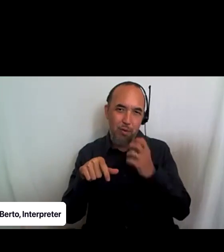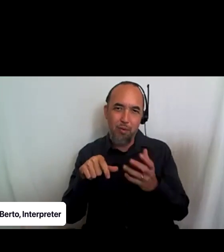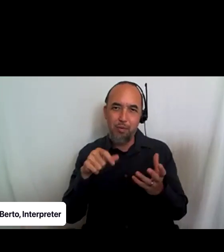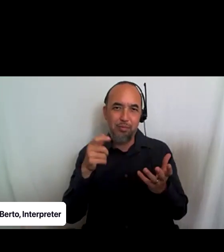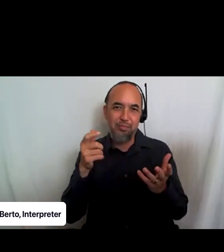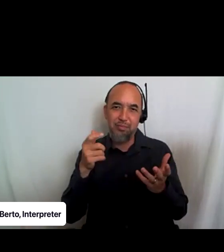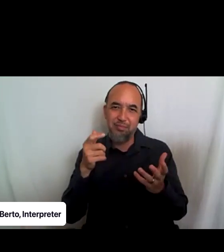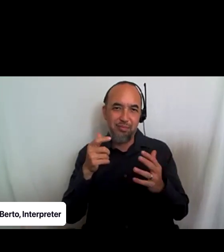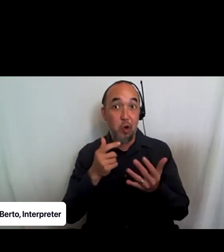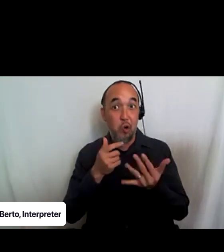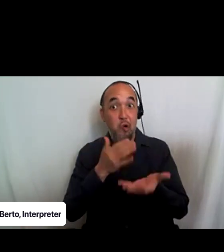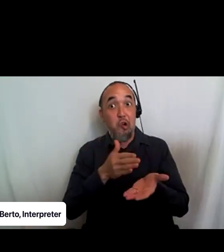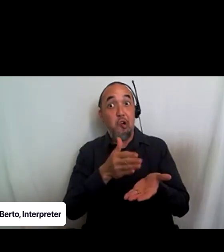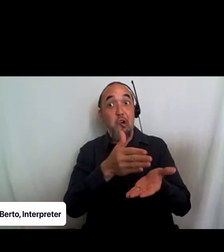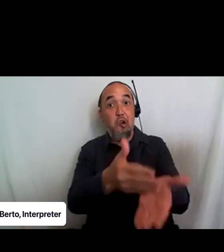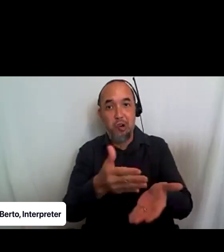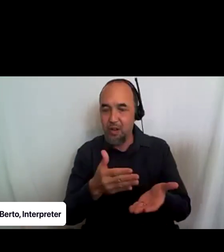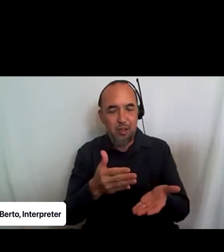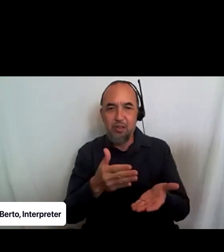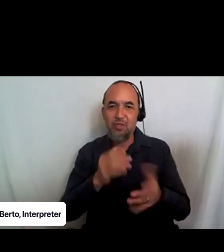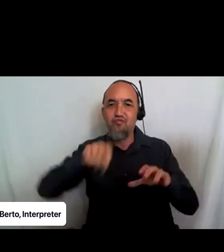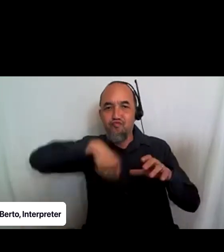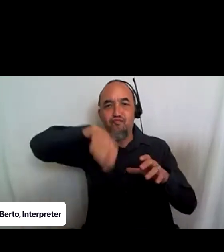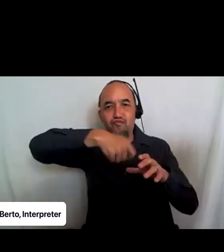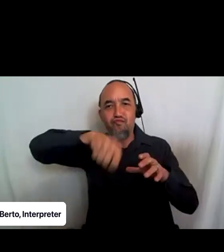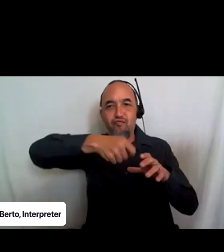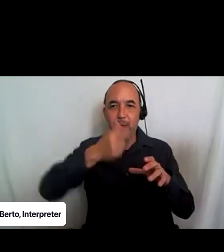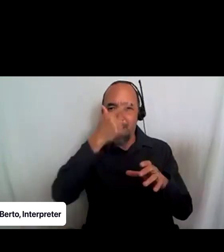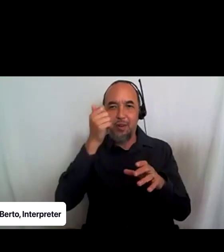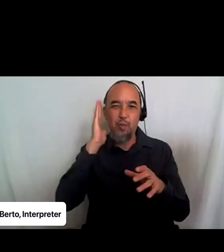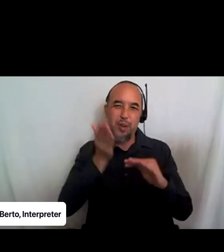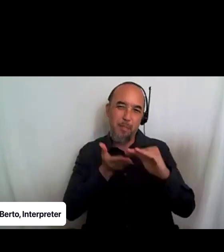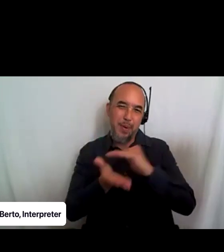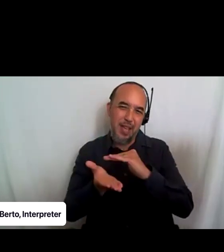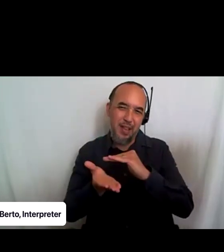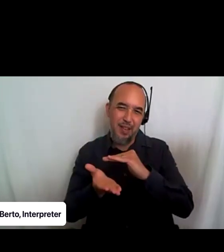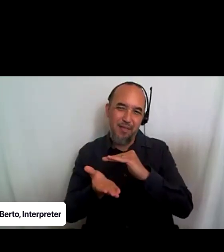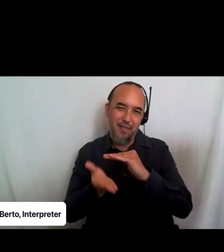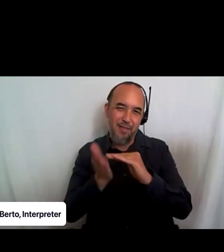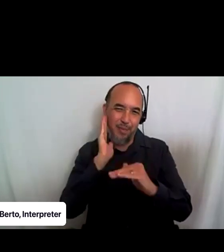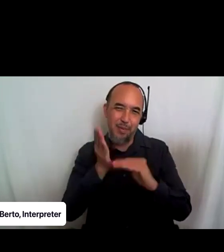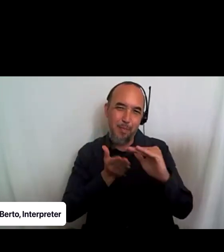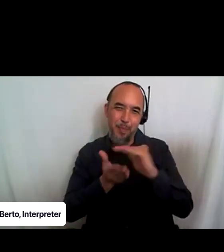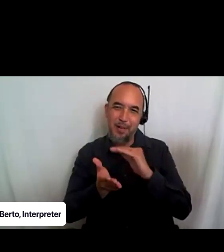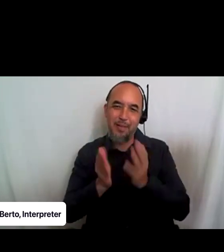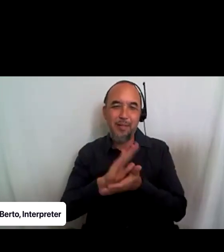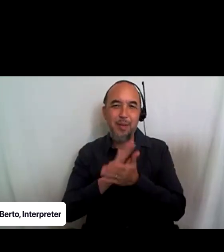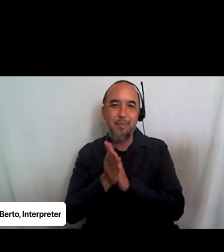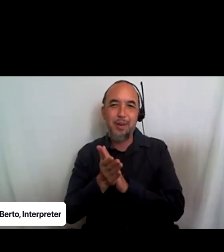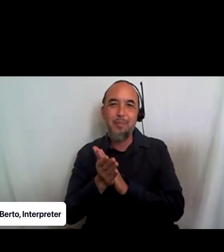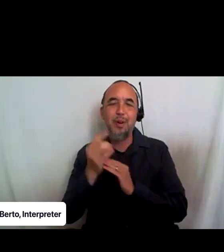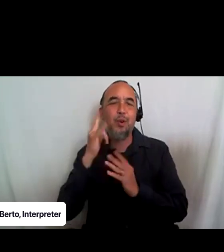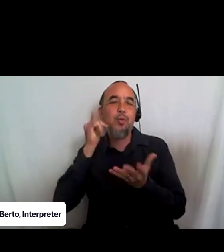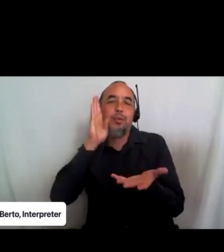all together because it's gonna bake in the oven. It's gonna bake nicely. It's gonna turn golden brown. Your cheese is